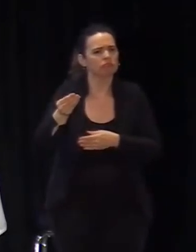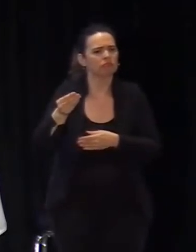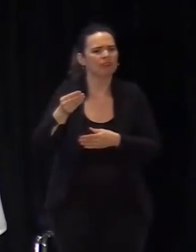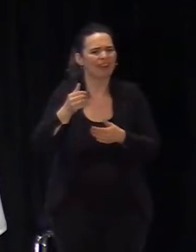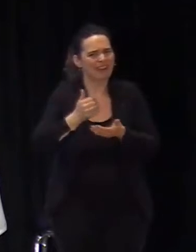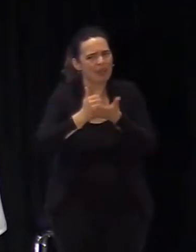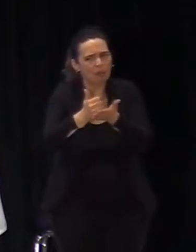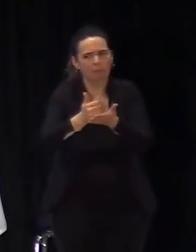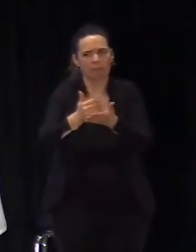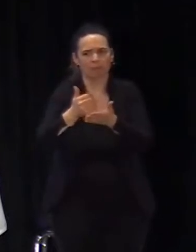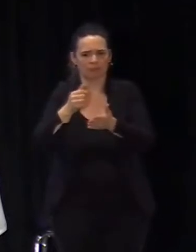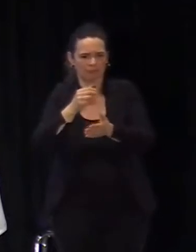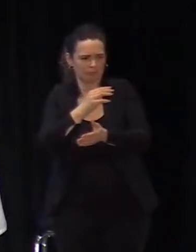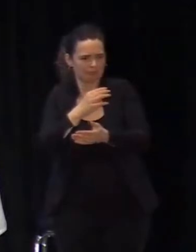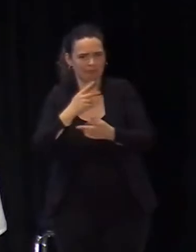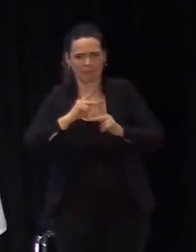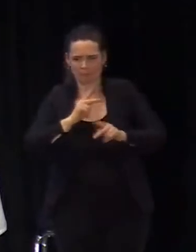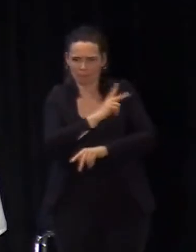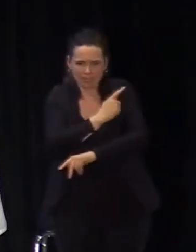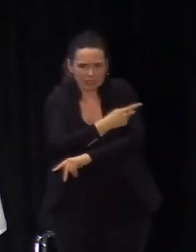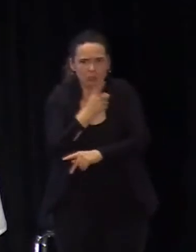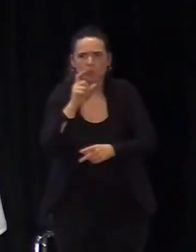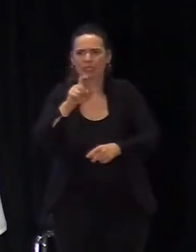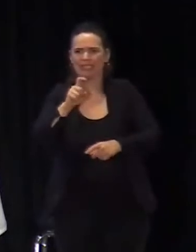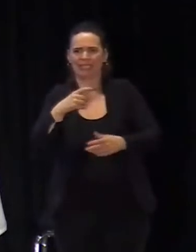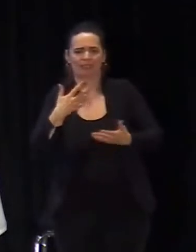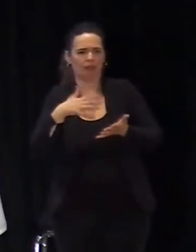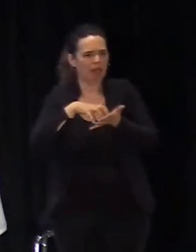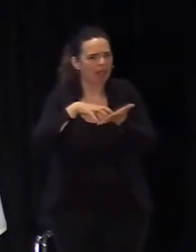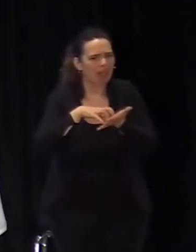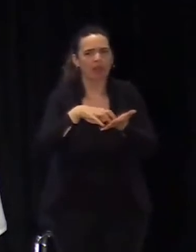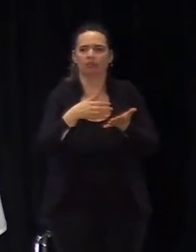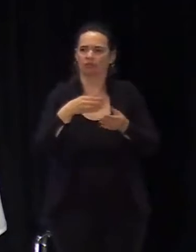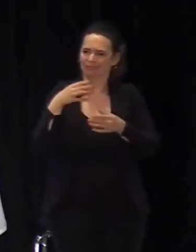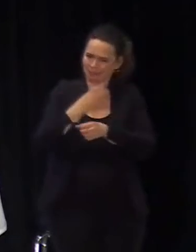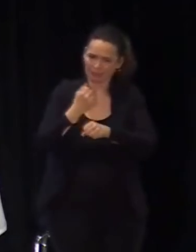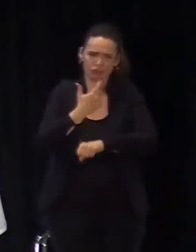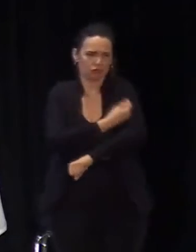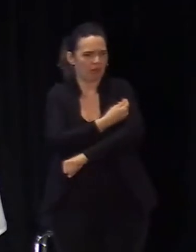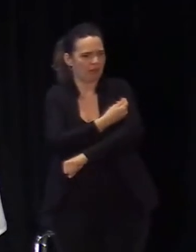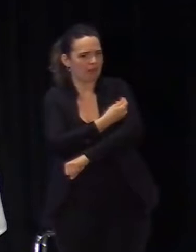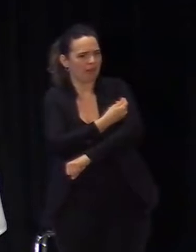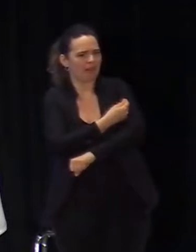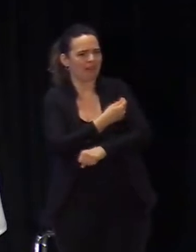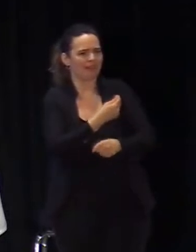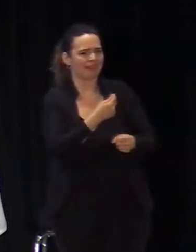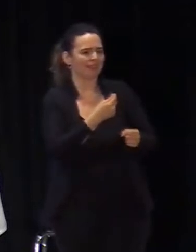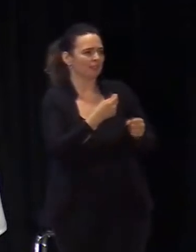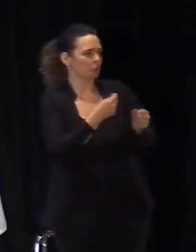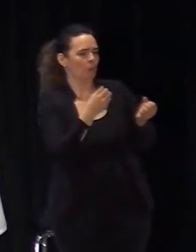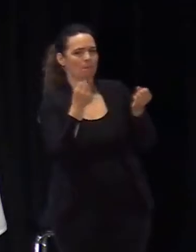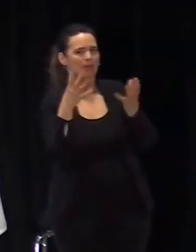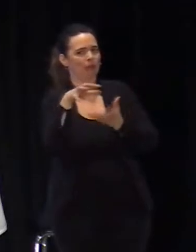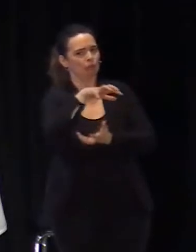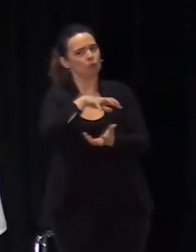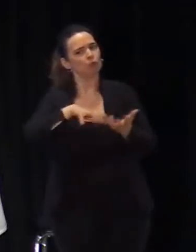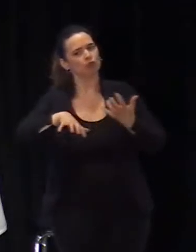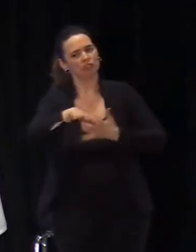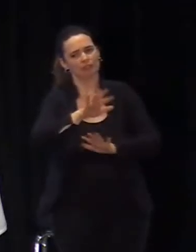so that doesn't make sense to me how that could have happened. And just last thing with the proof here, you know,